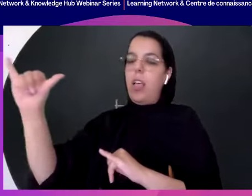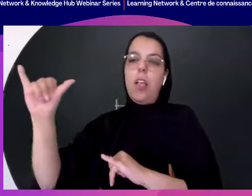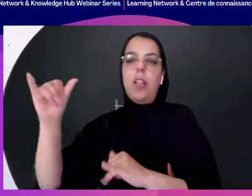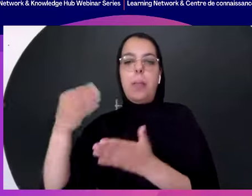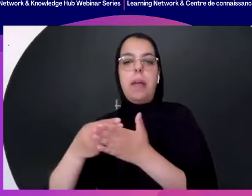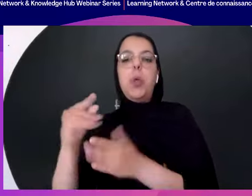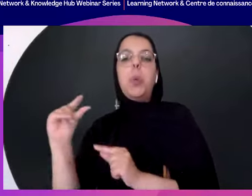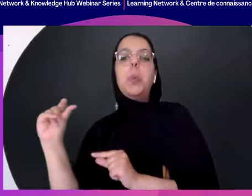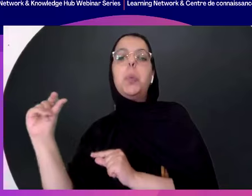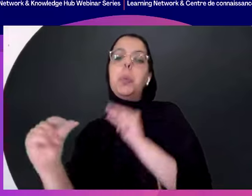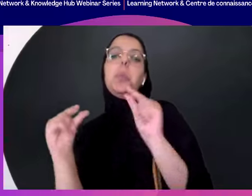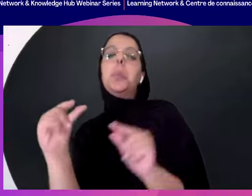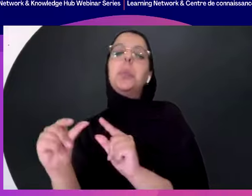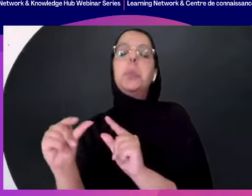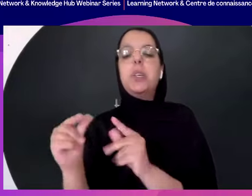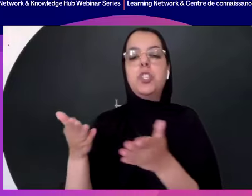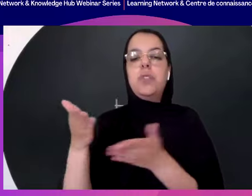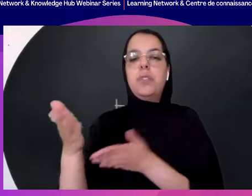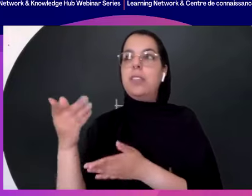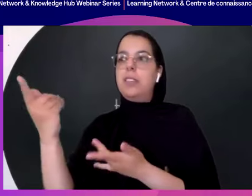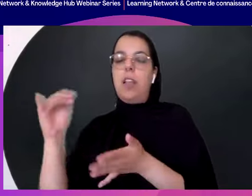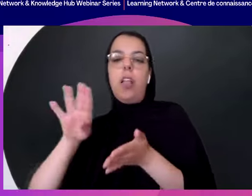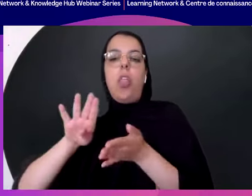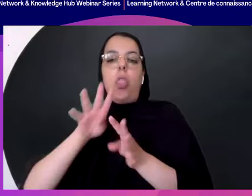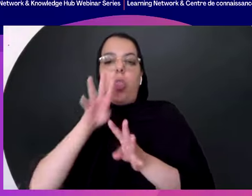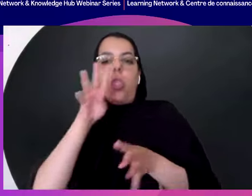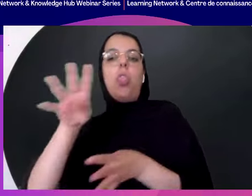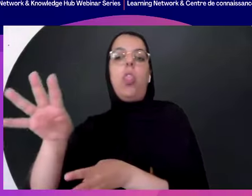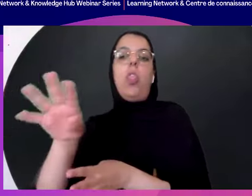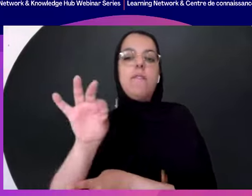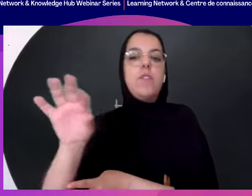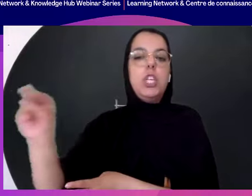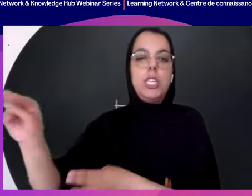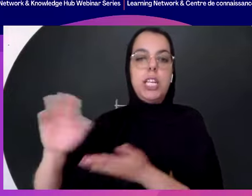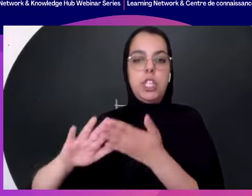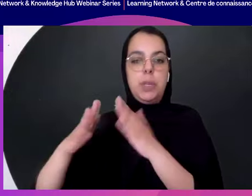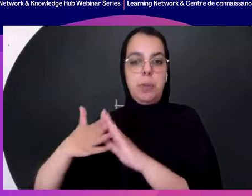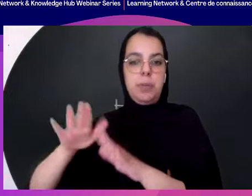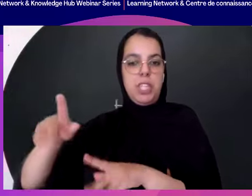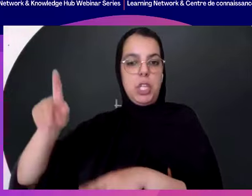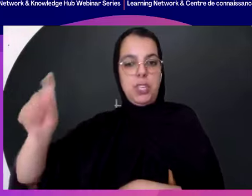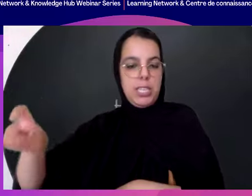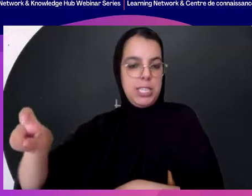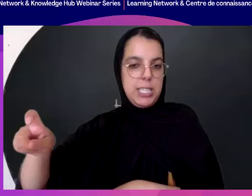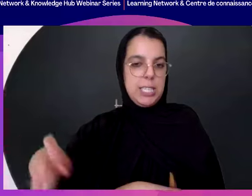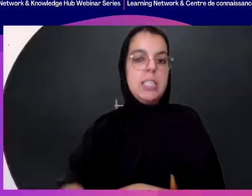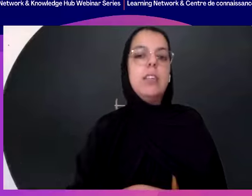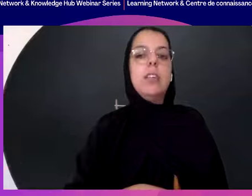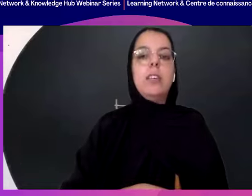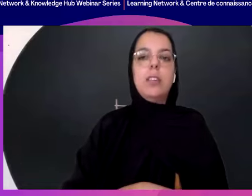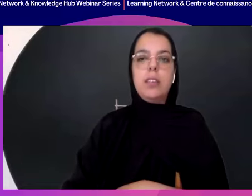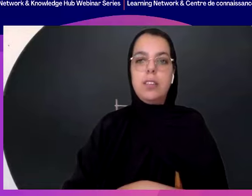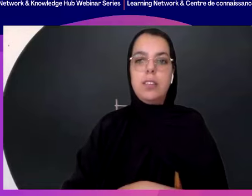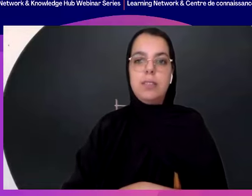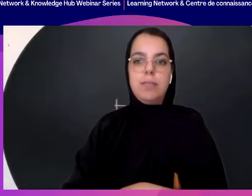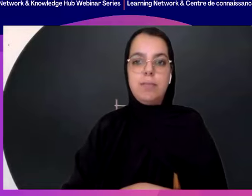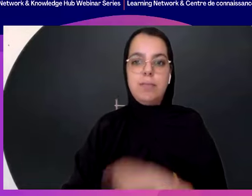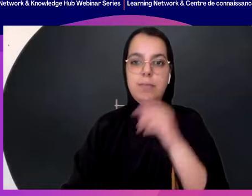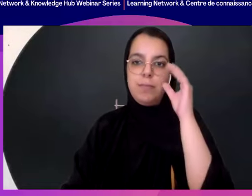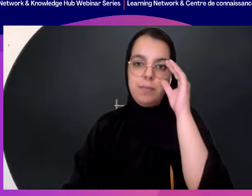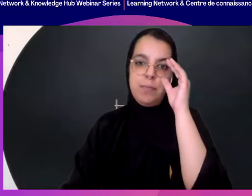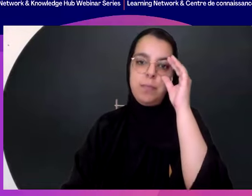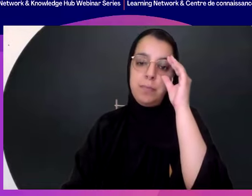of First Nations communities. And after years of the government